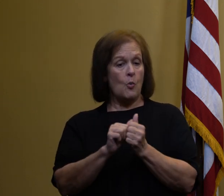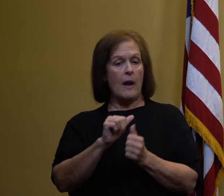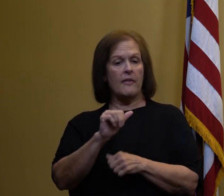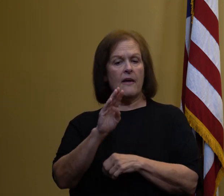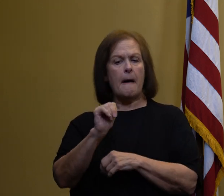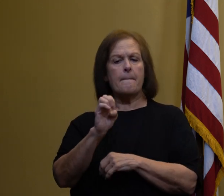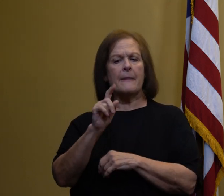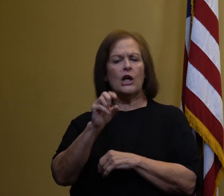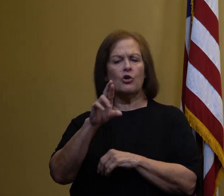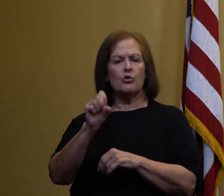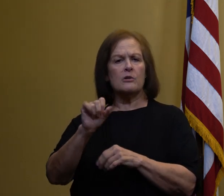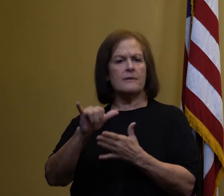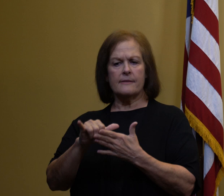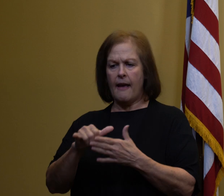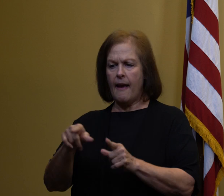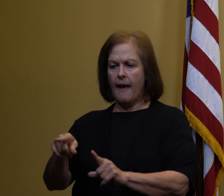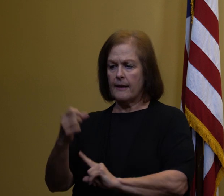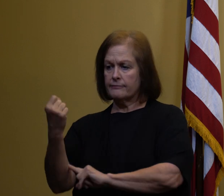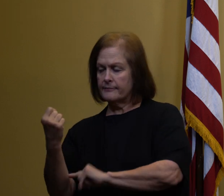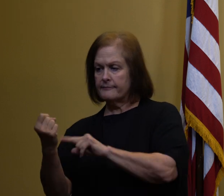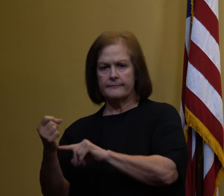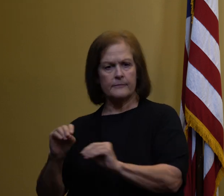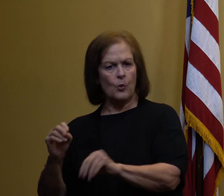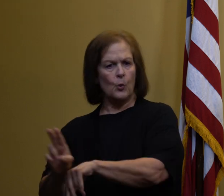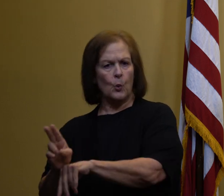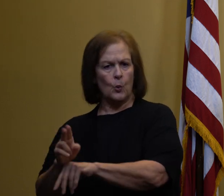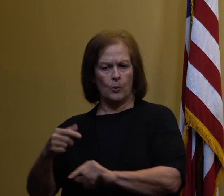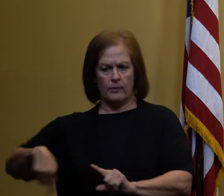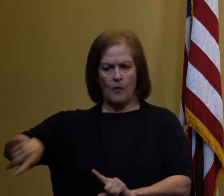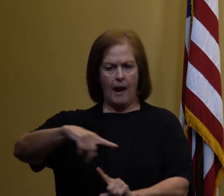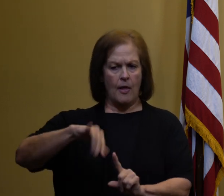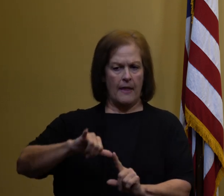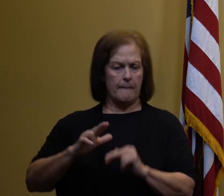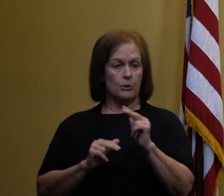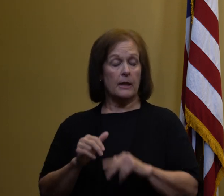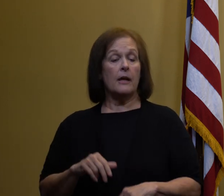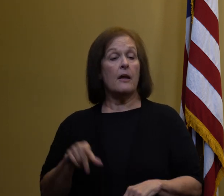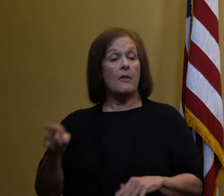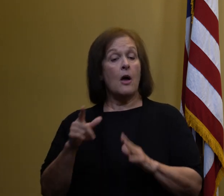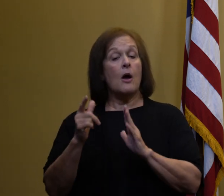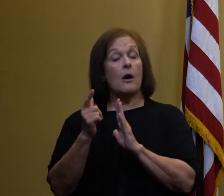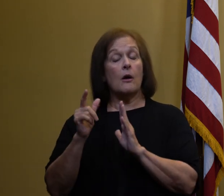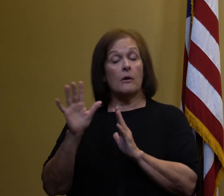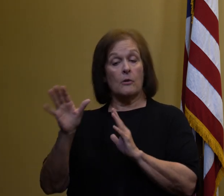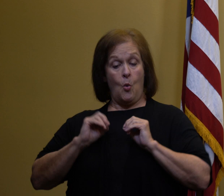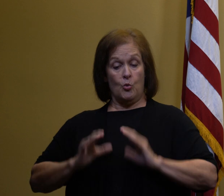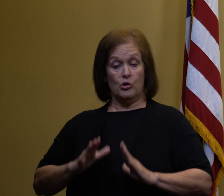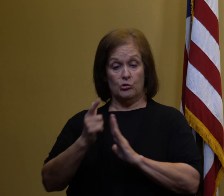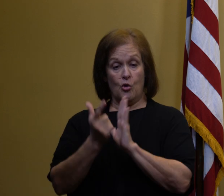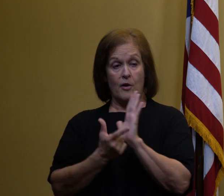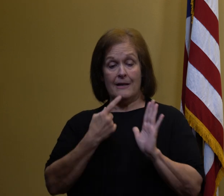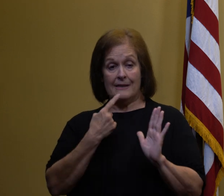being closed around this particular area. However, again, the owner's attorney has said